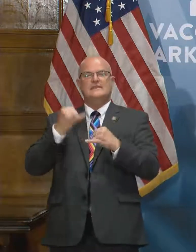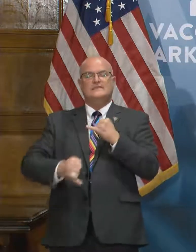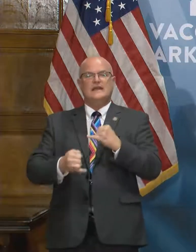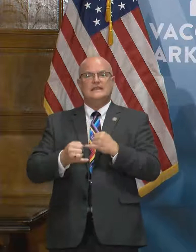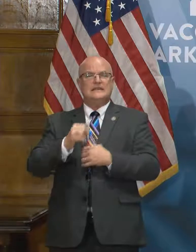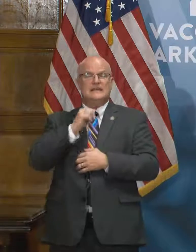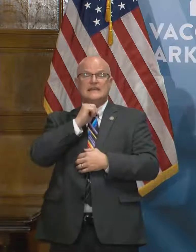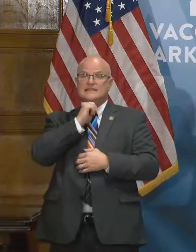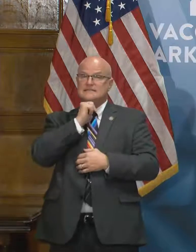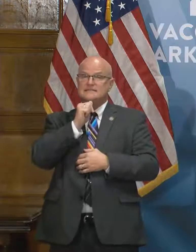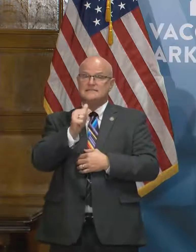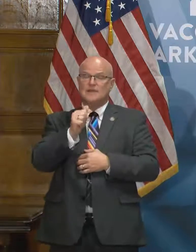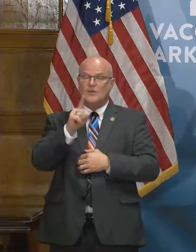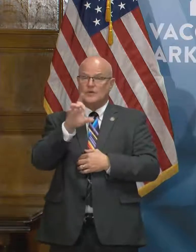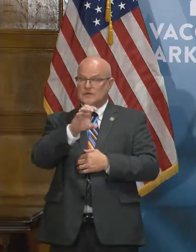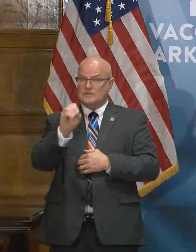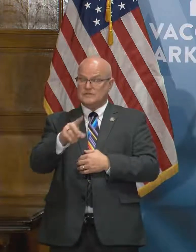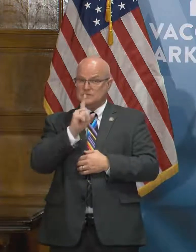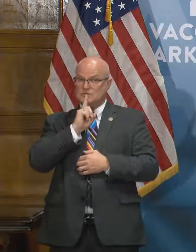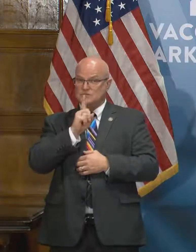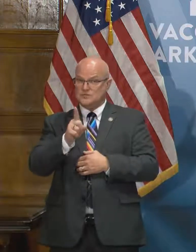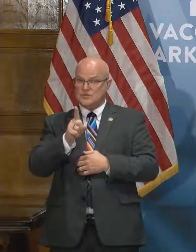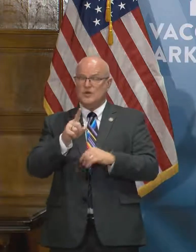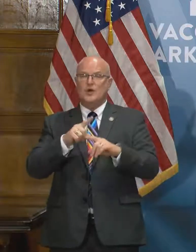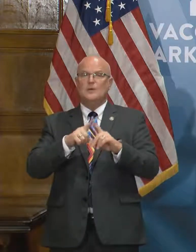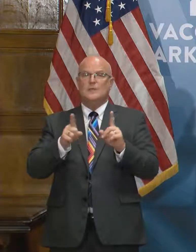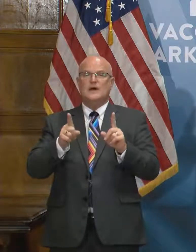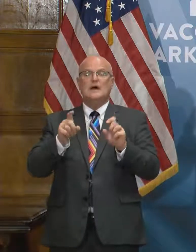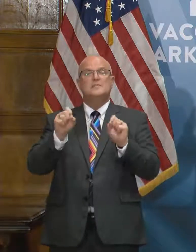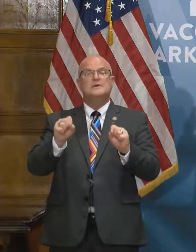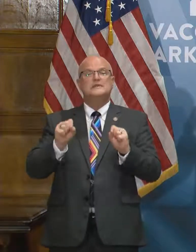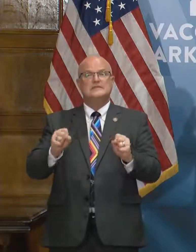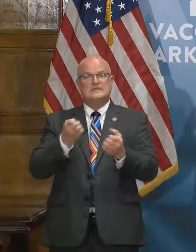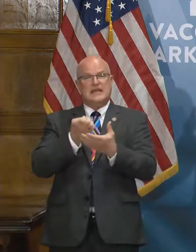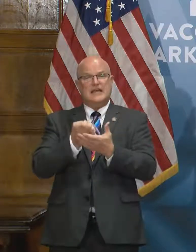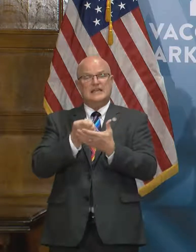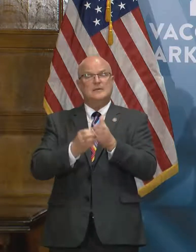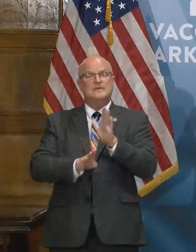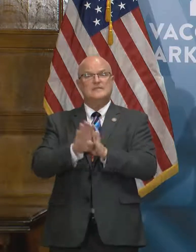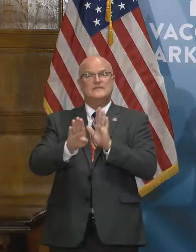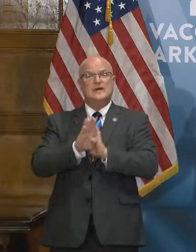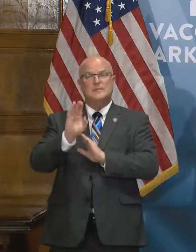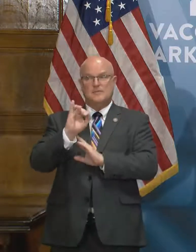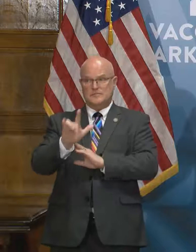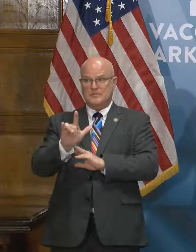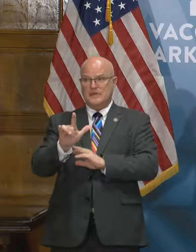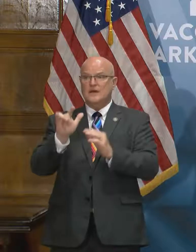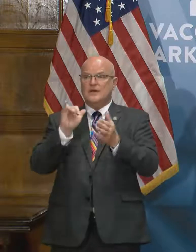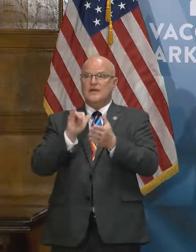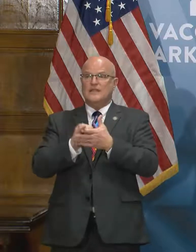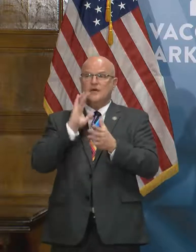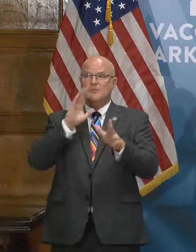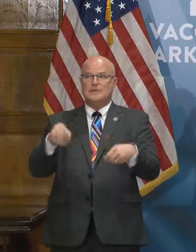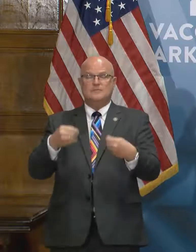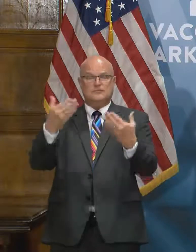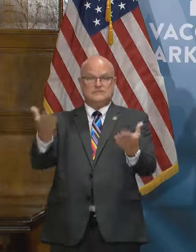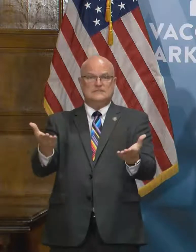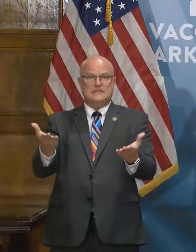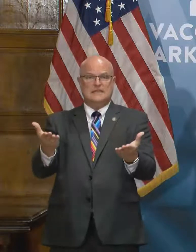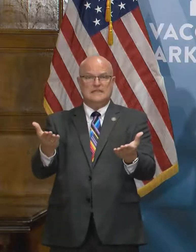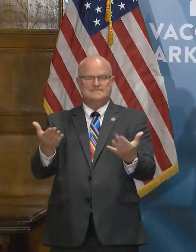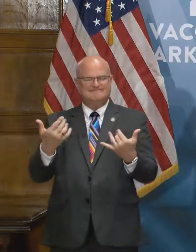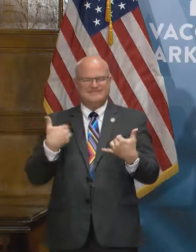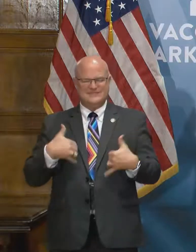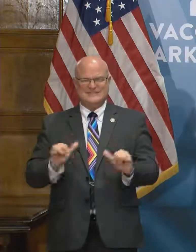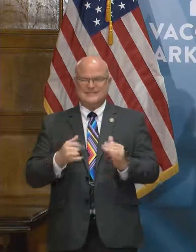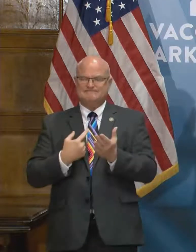it's not 100% sure yet, but there's a potential economic development bill that will be presented. We're